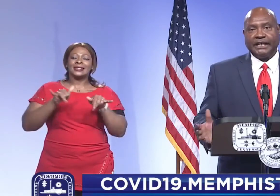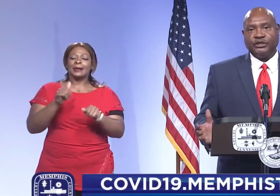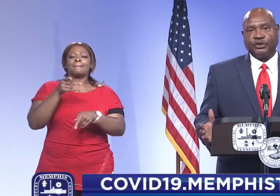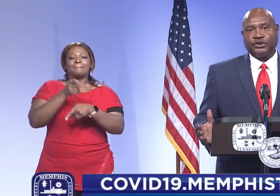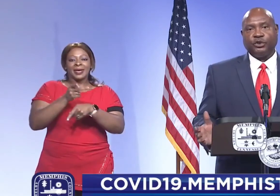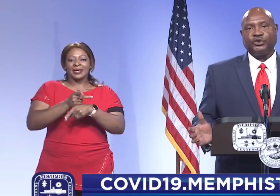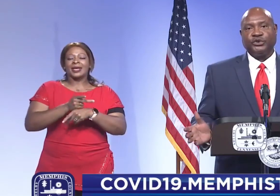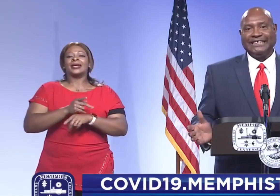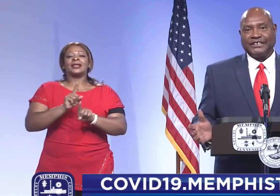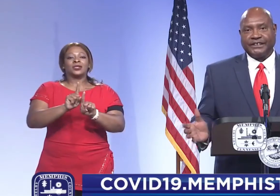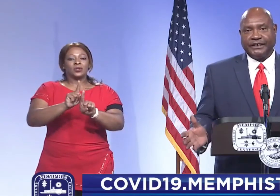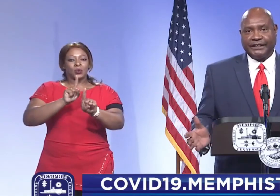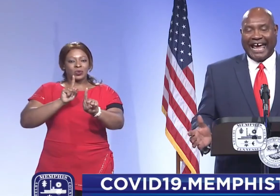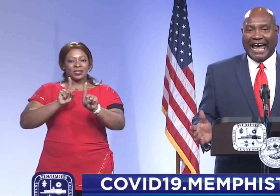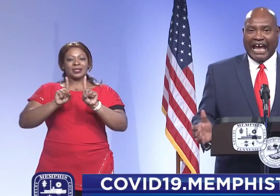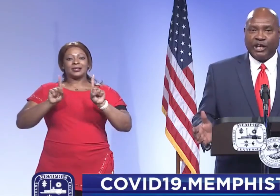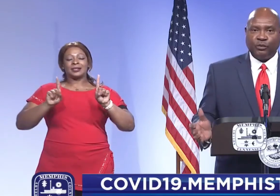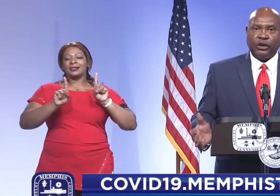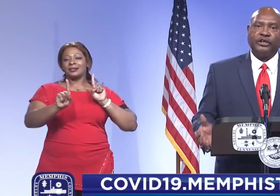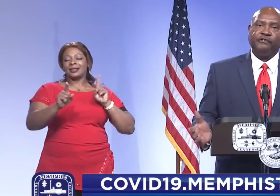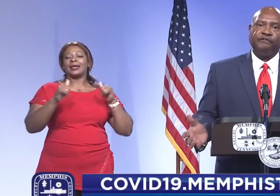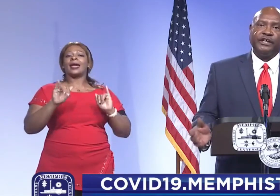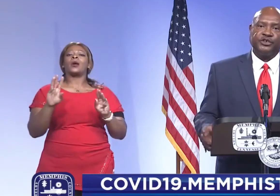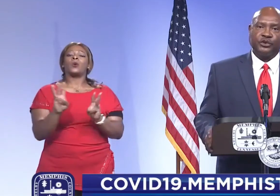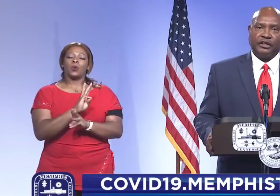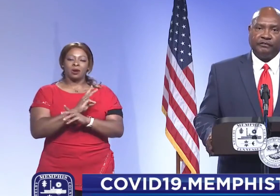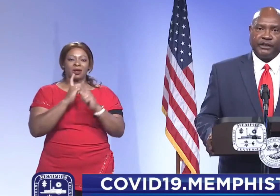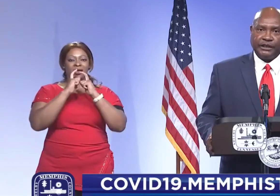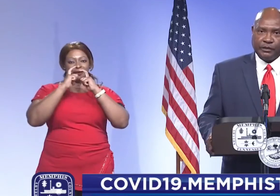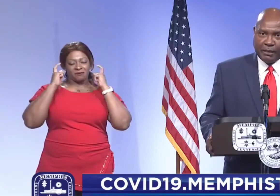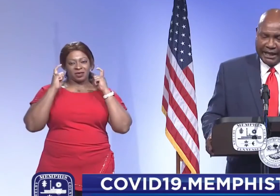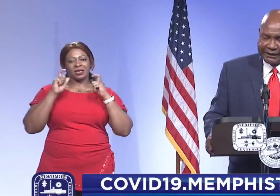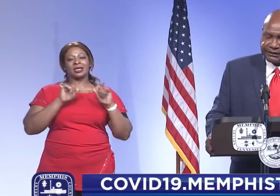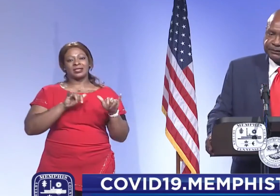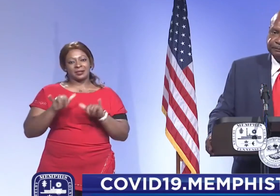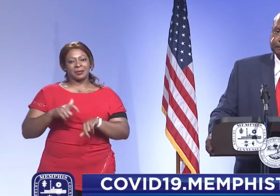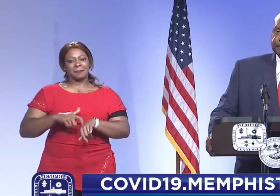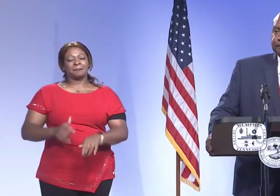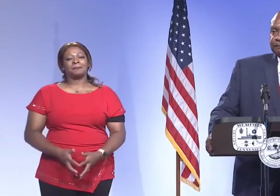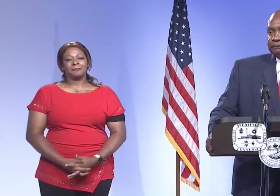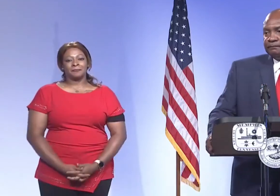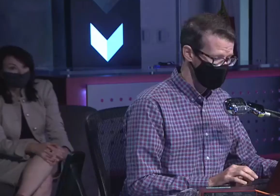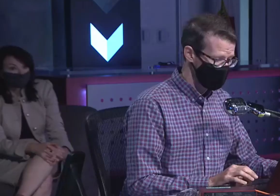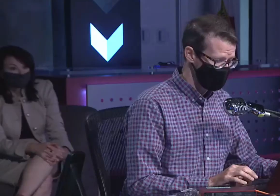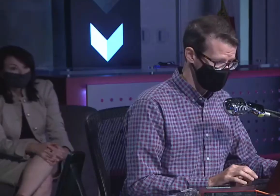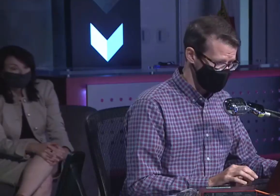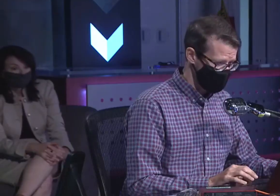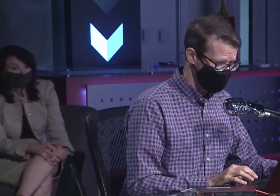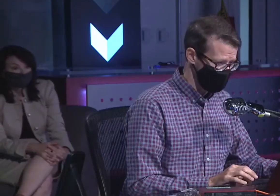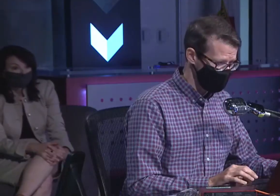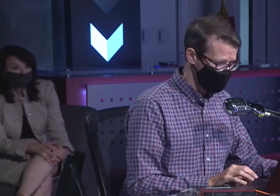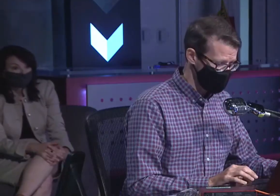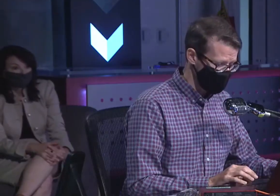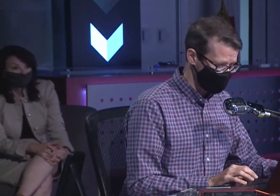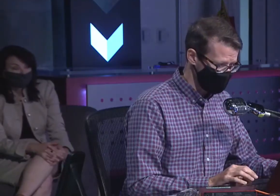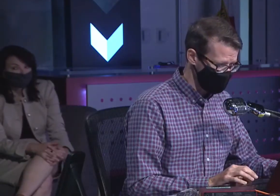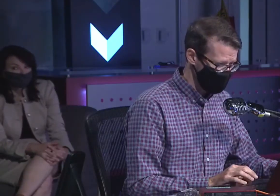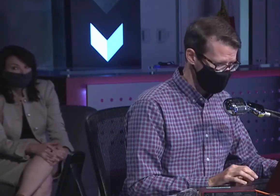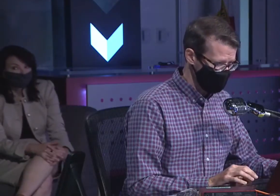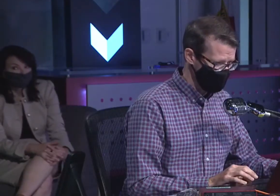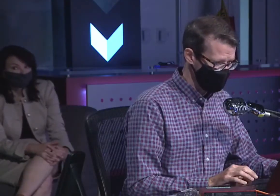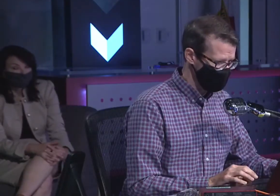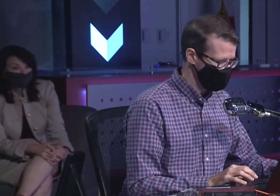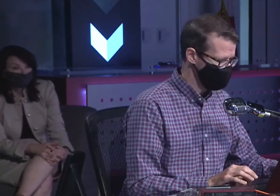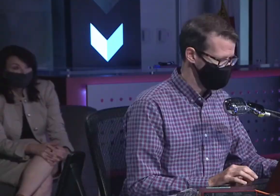maintain your social distancing and wear your facial covering and your mask. Omar Yusuf with the Daily